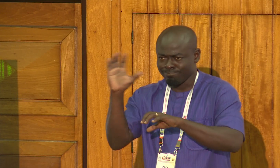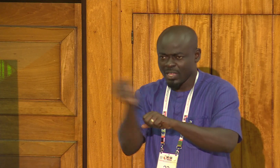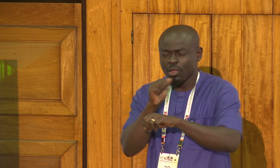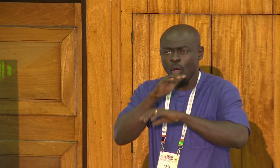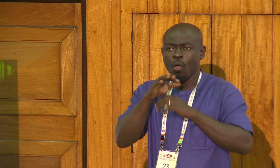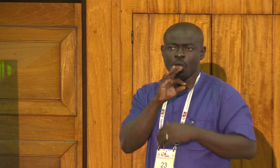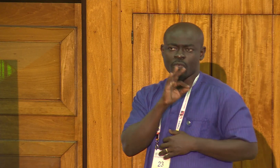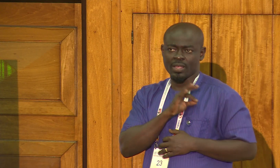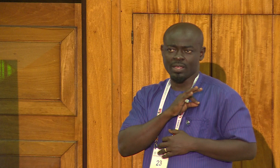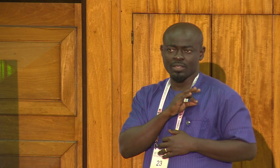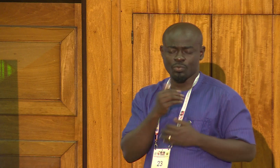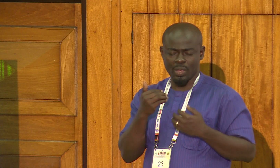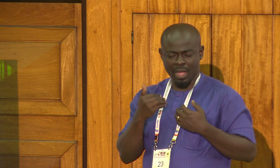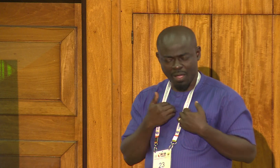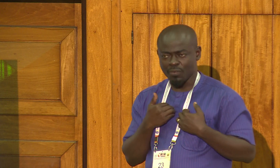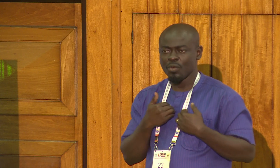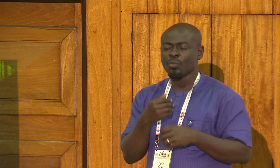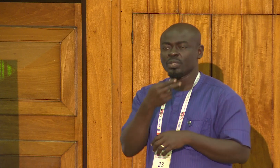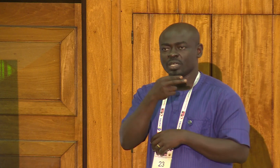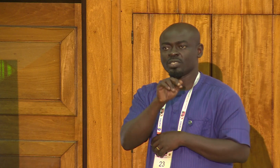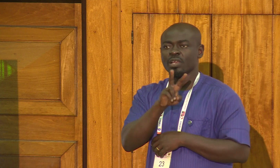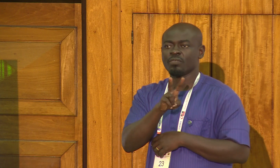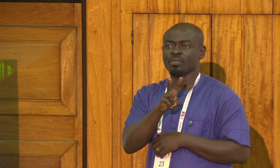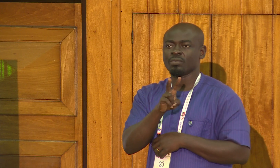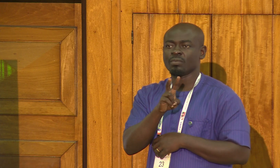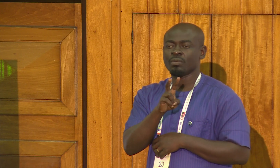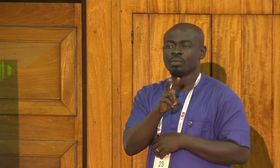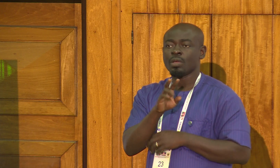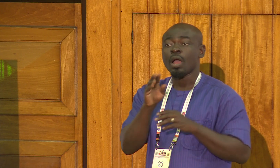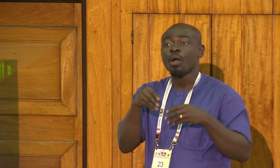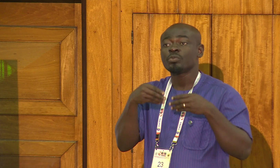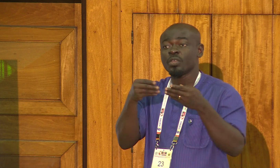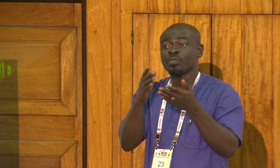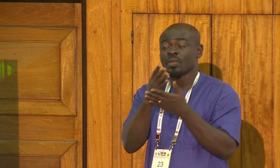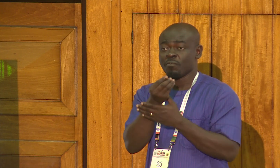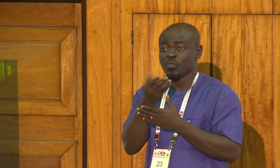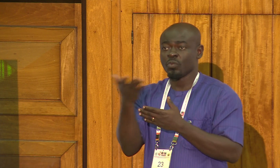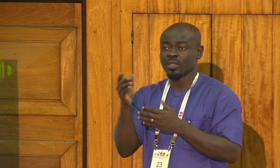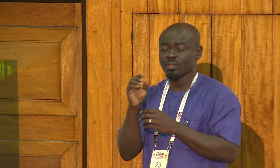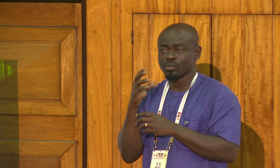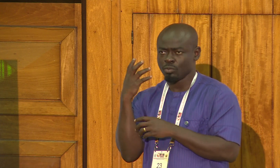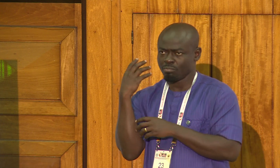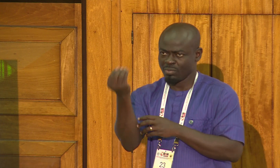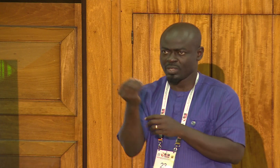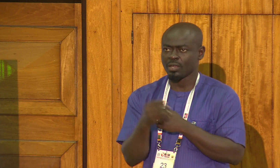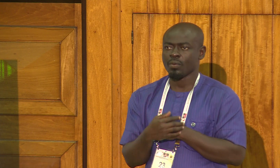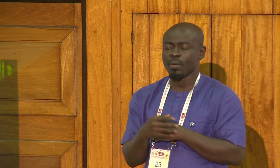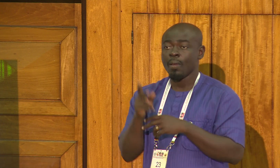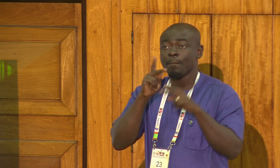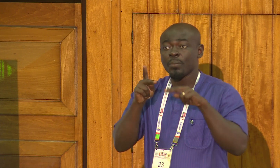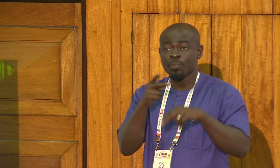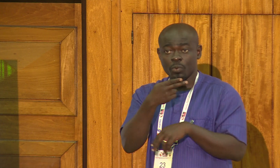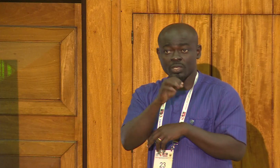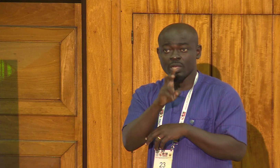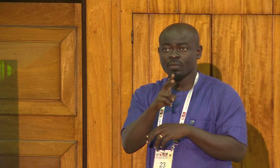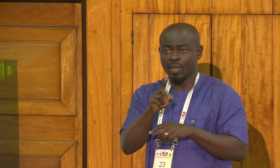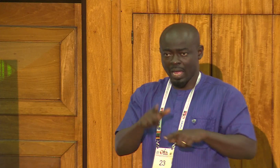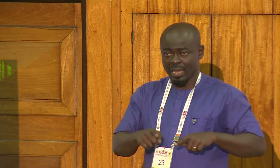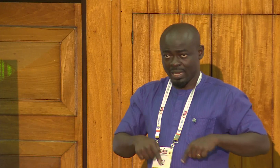we gained with HIV. And I want to leave you with a few takeaways, that people with HIV are living